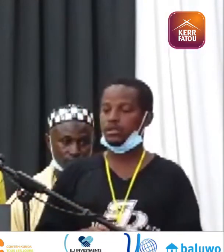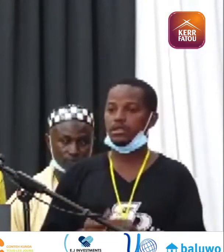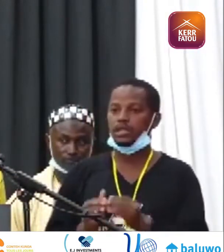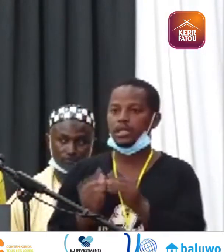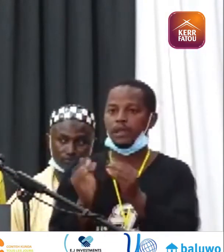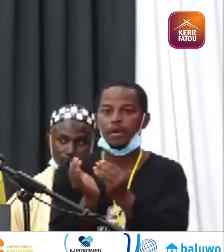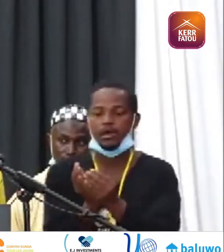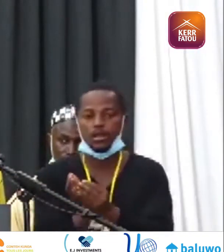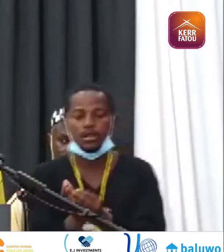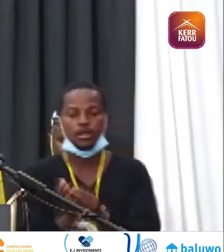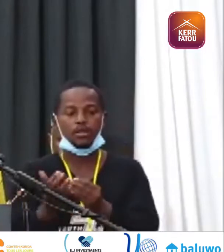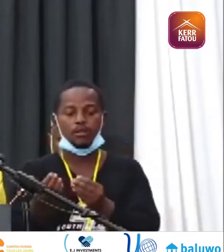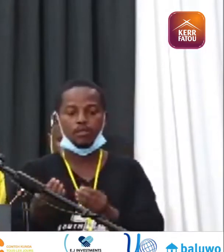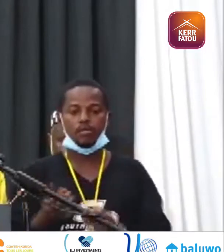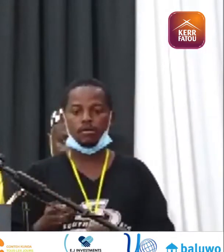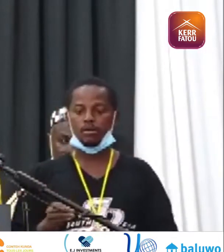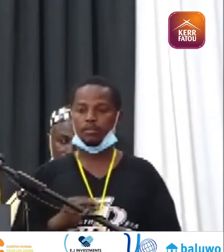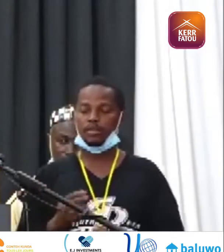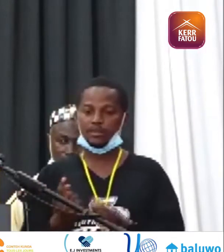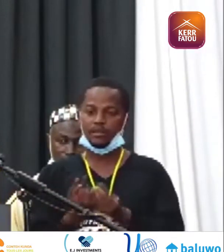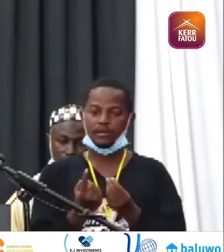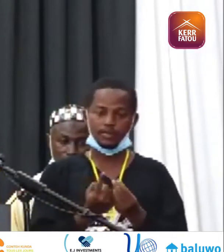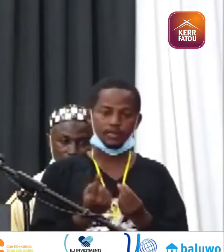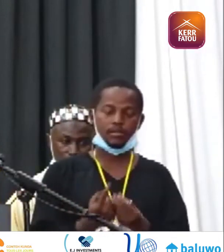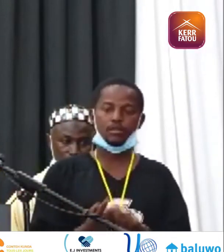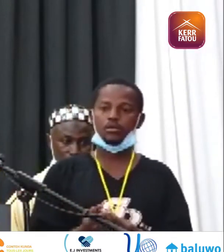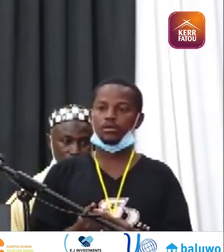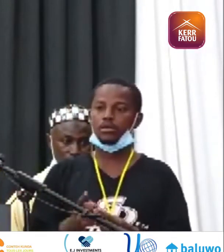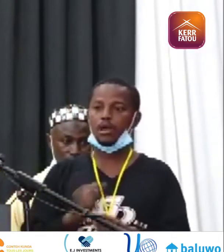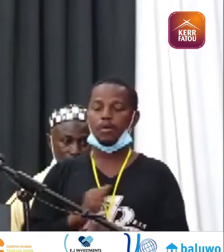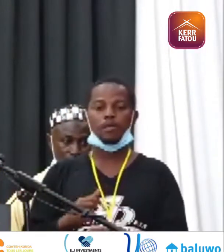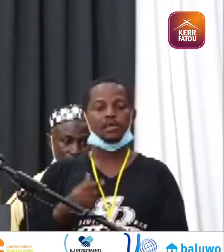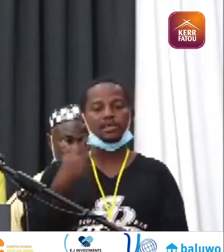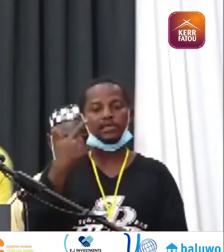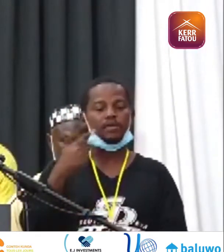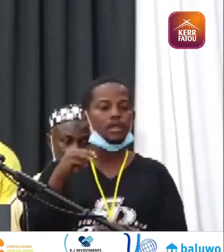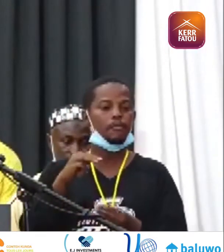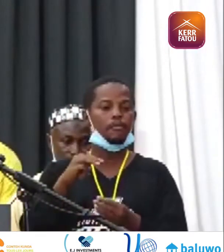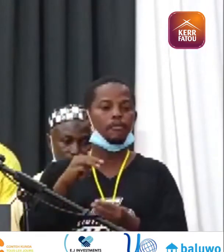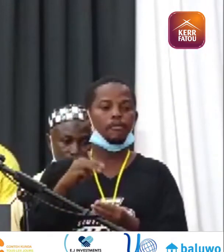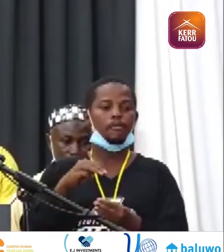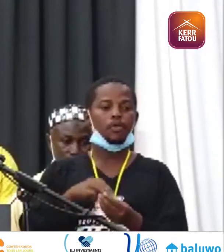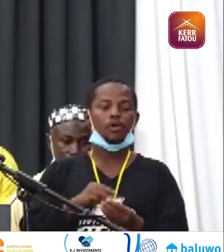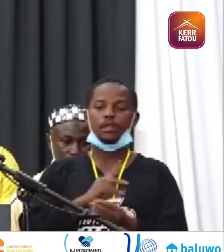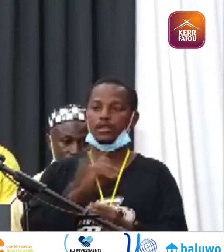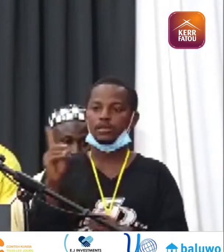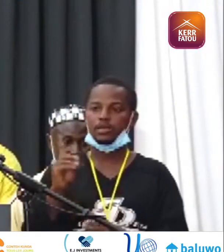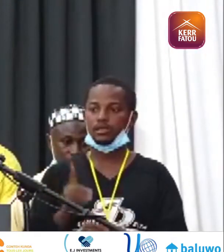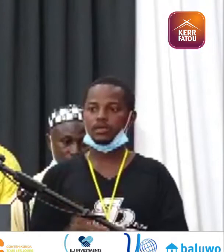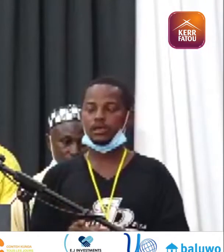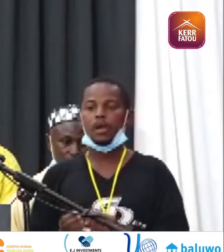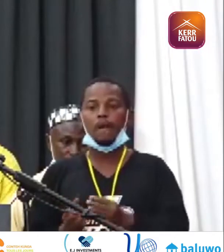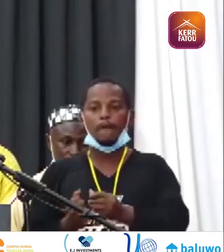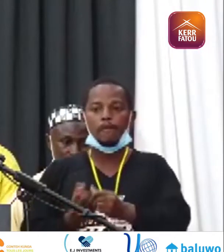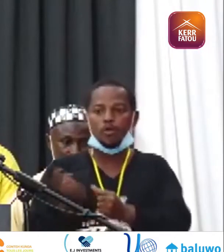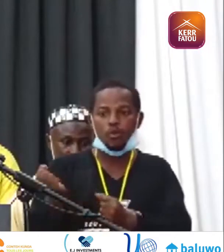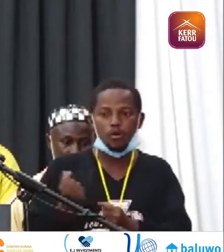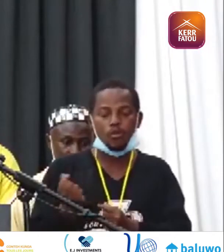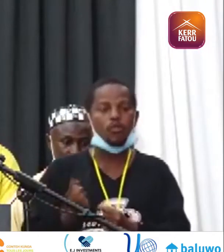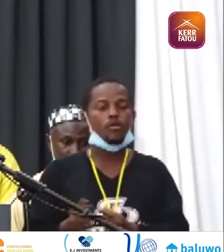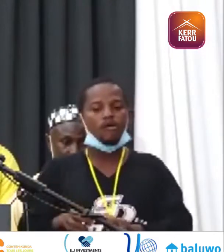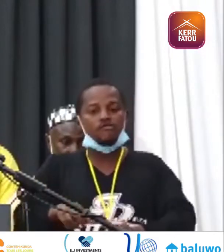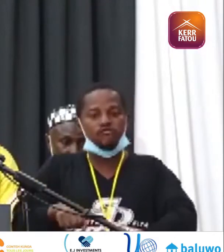party also accumulated assets worth over $7 million, of which motor vehicles